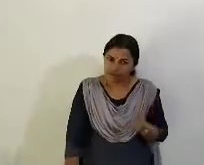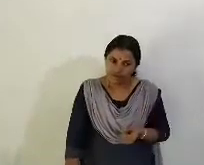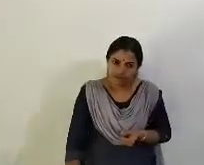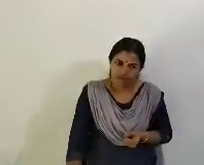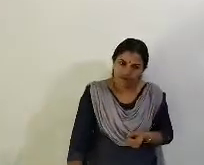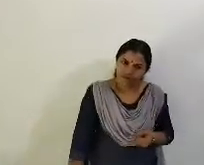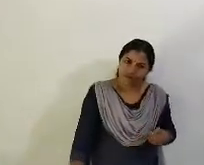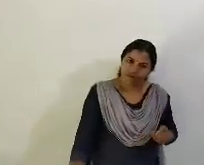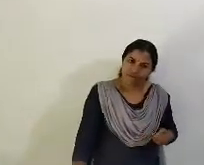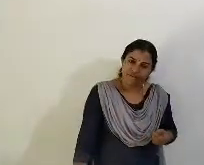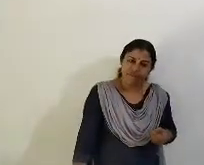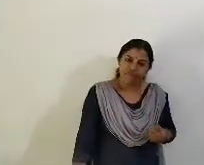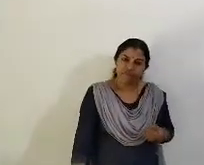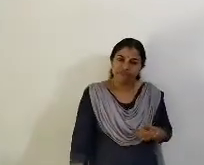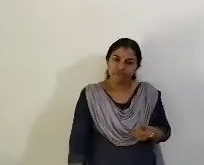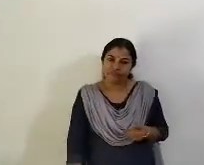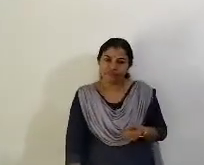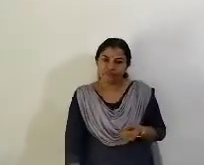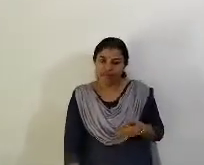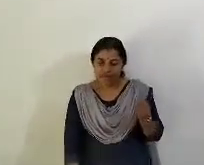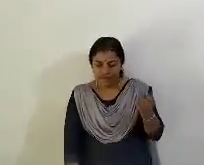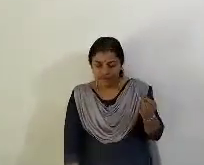different image formats?